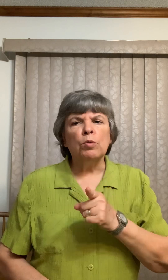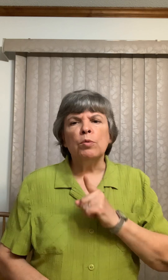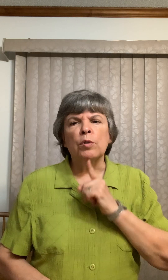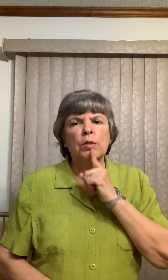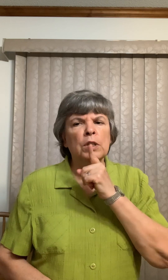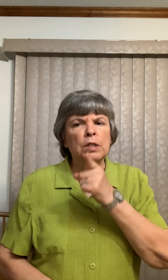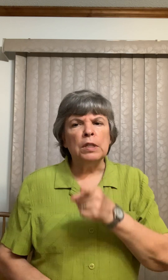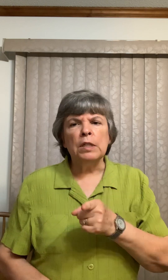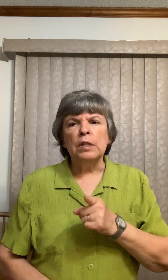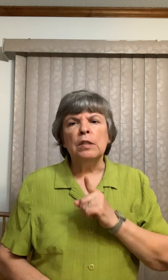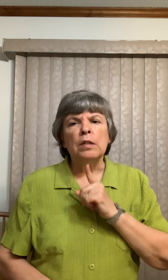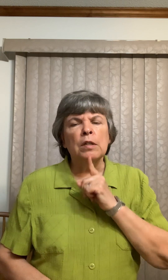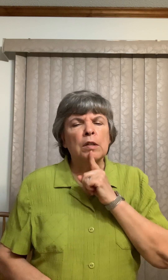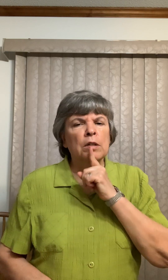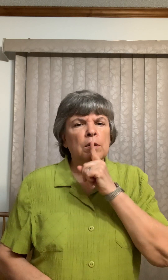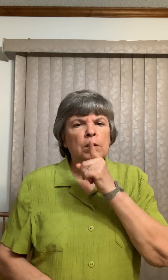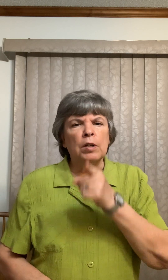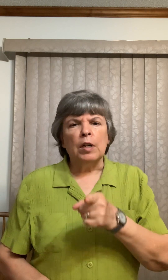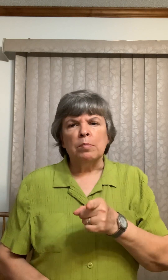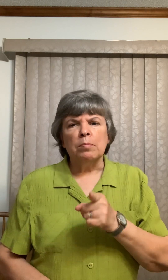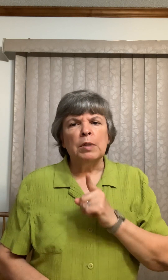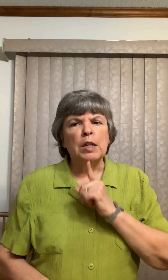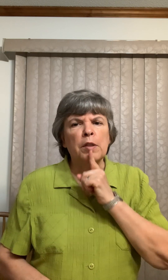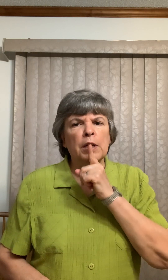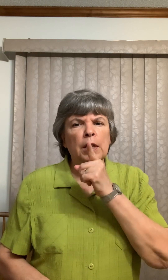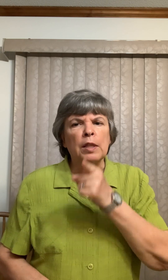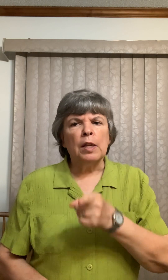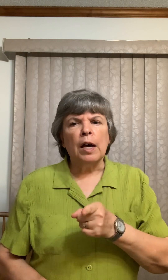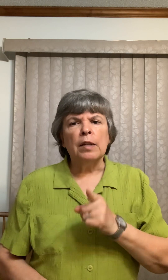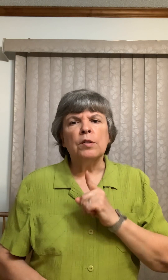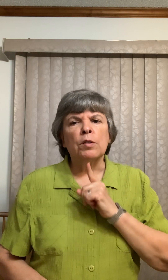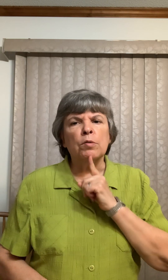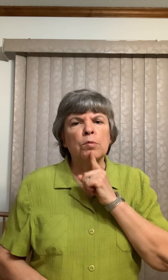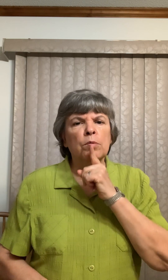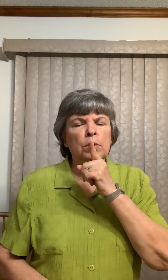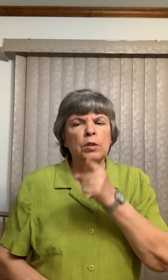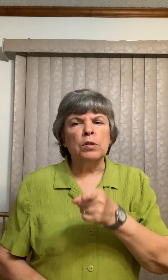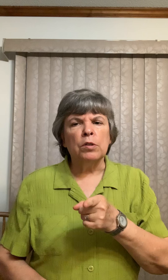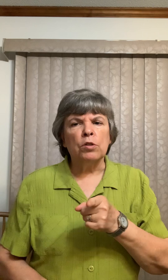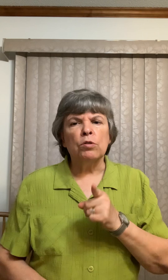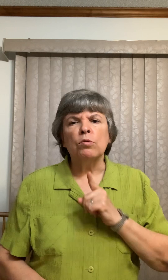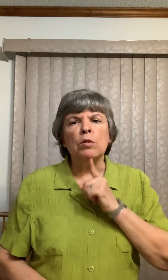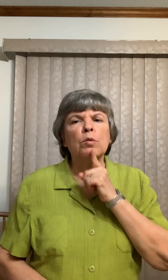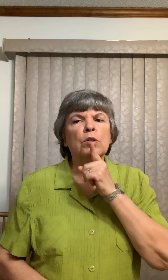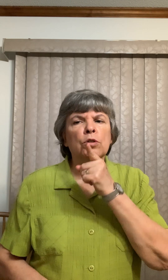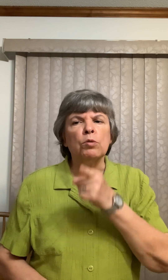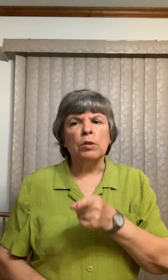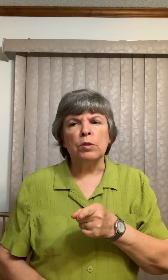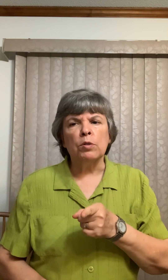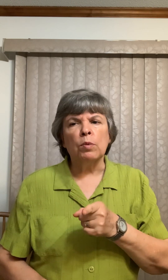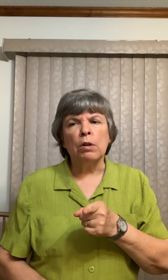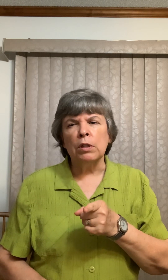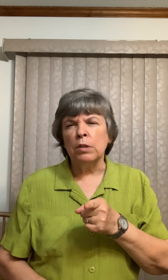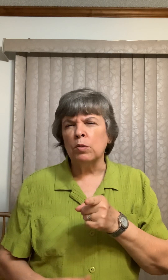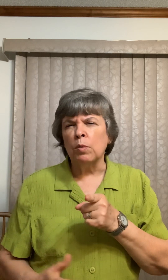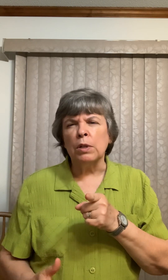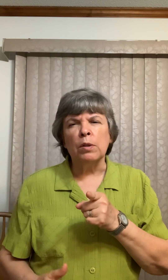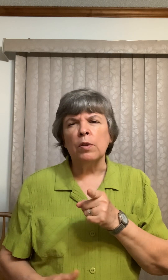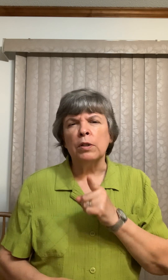truth, indeed, anything like that. So this is assure or assurance as well. At least it's one of the things that